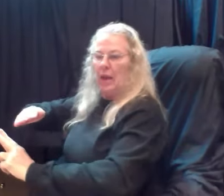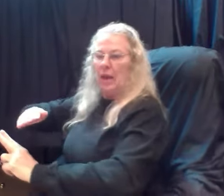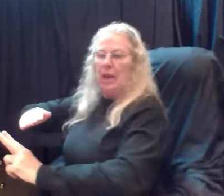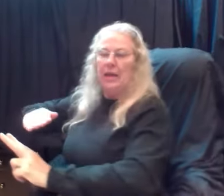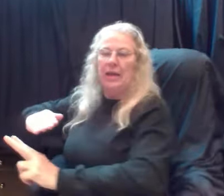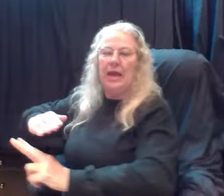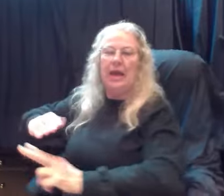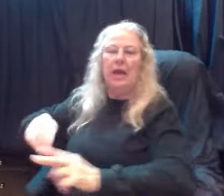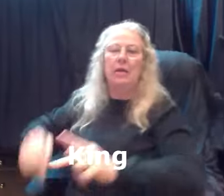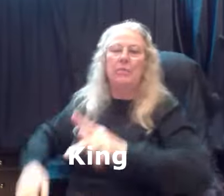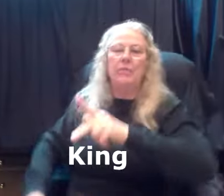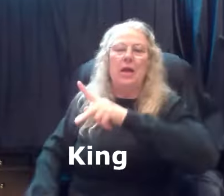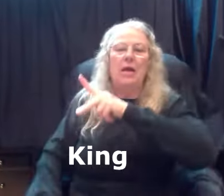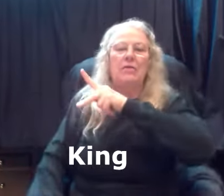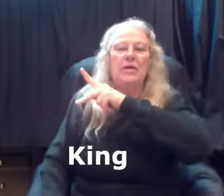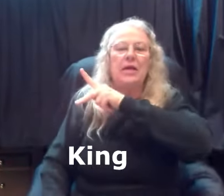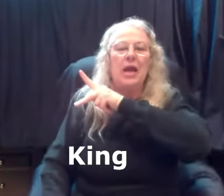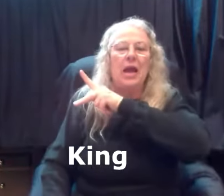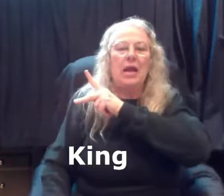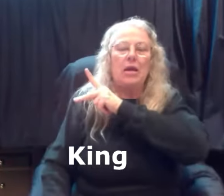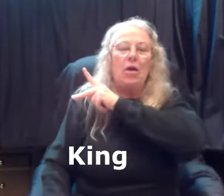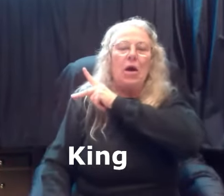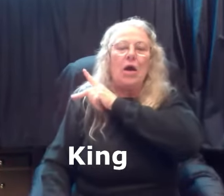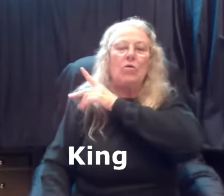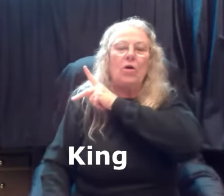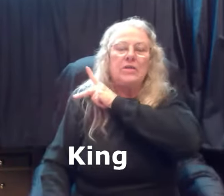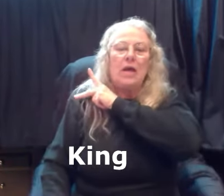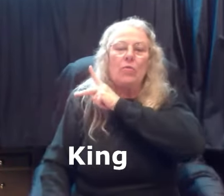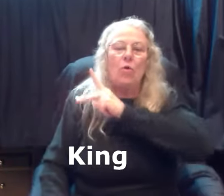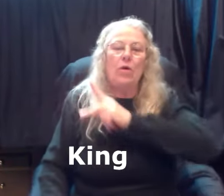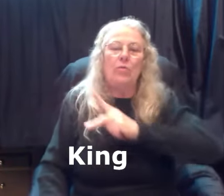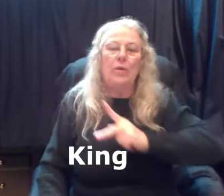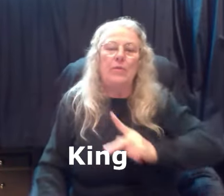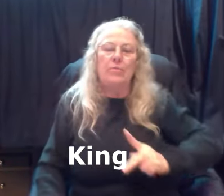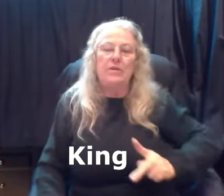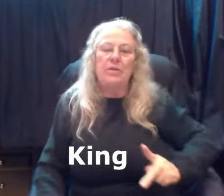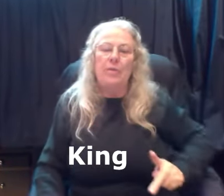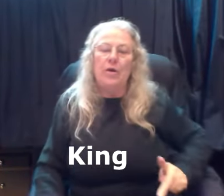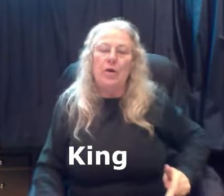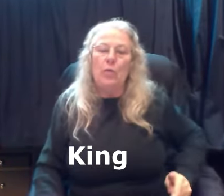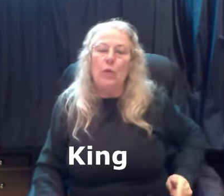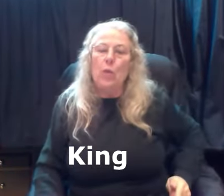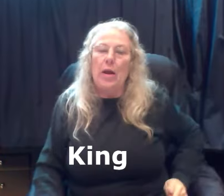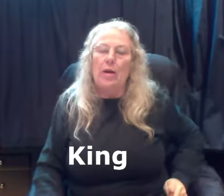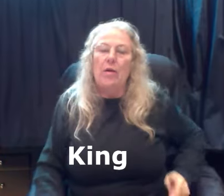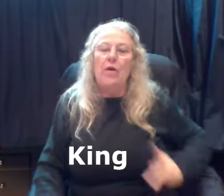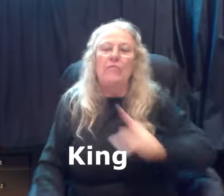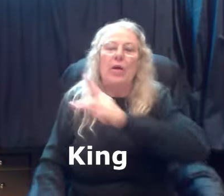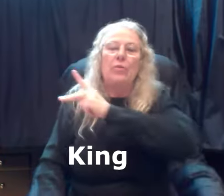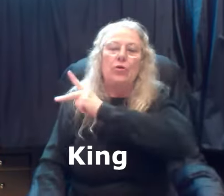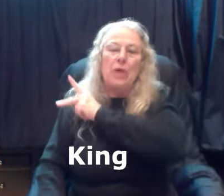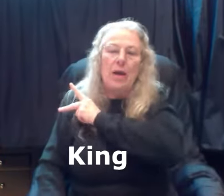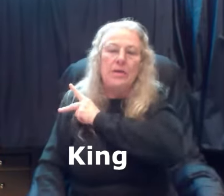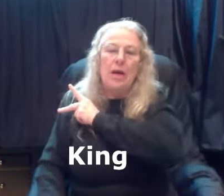King. The K across that royal ribbon that Miss America would wear. From your non-dominant